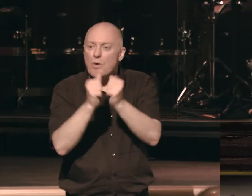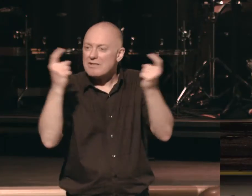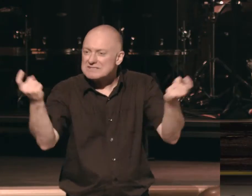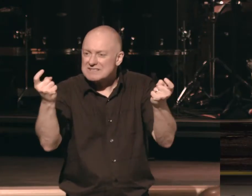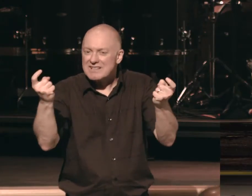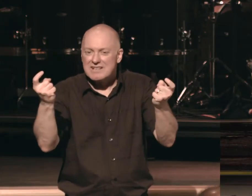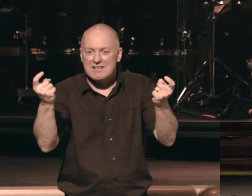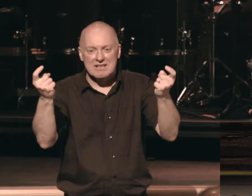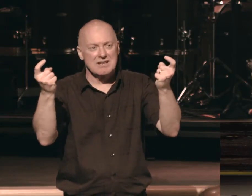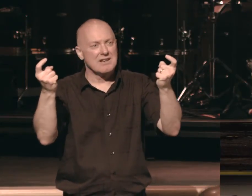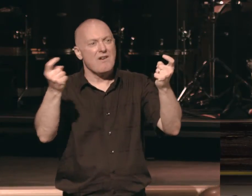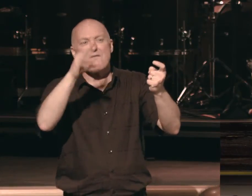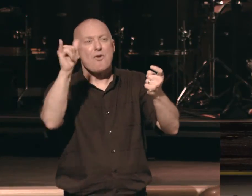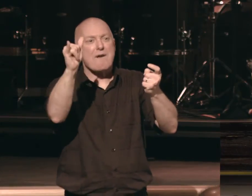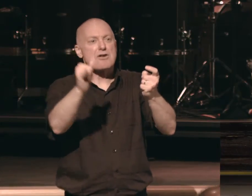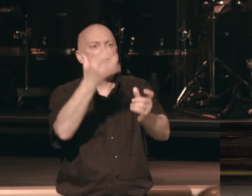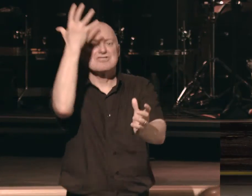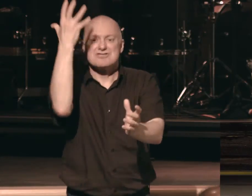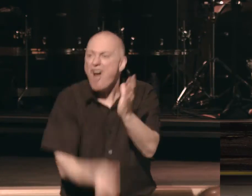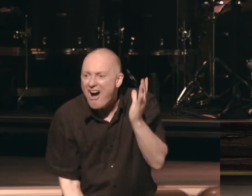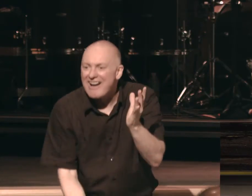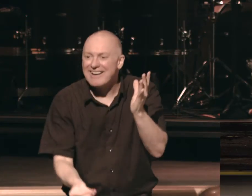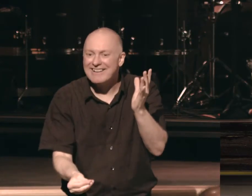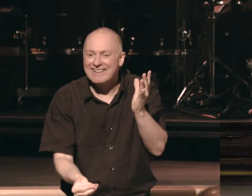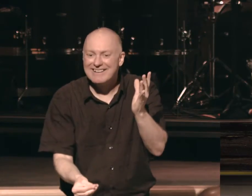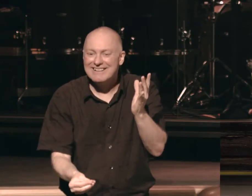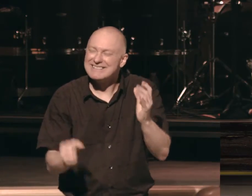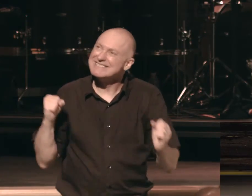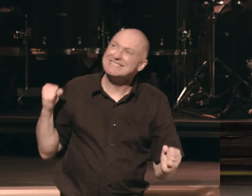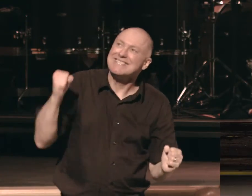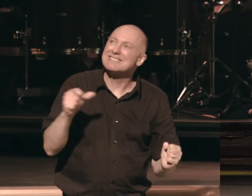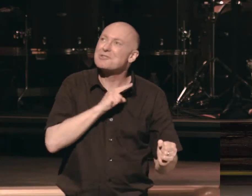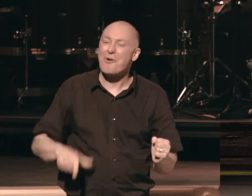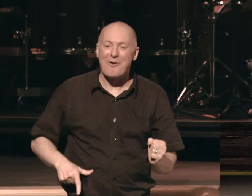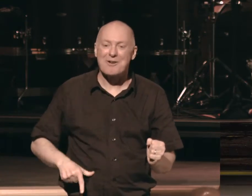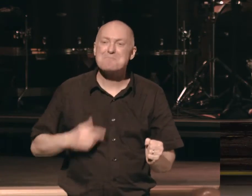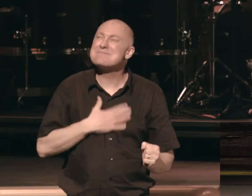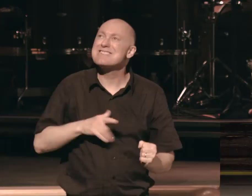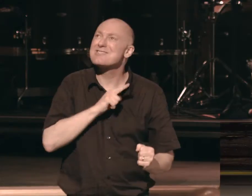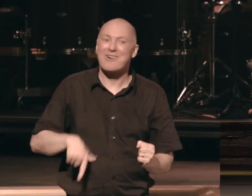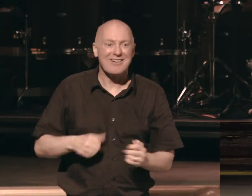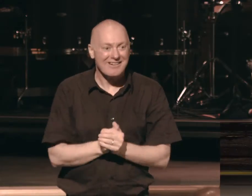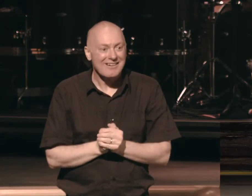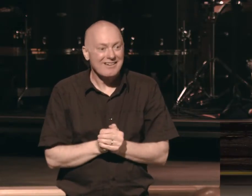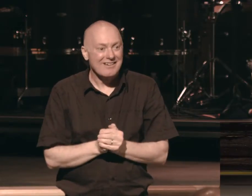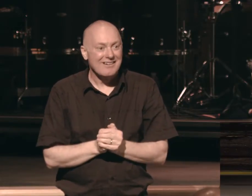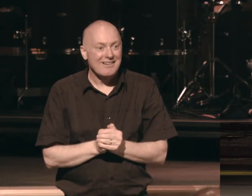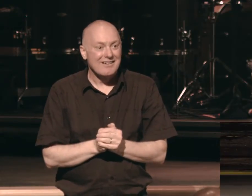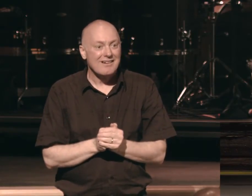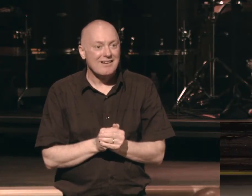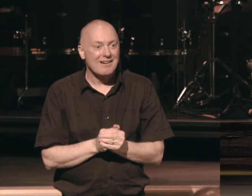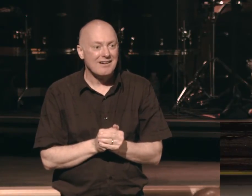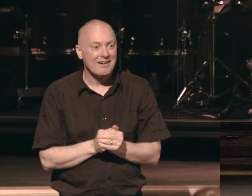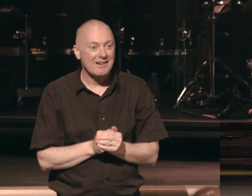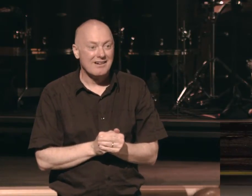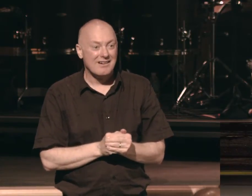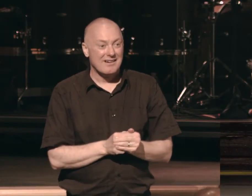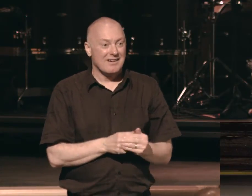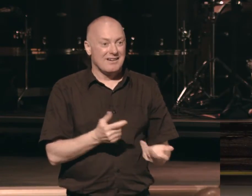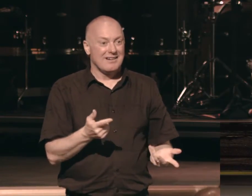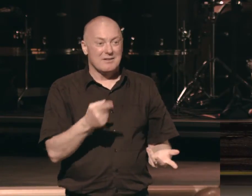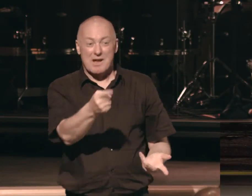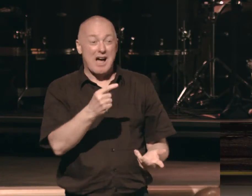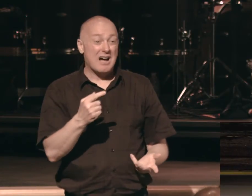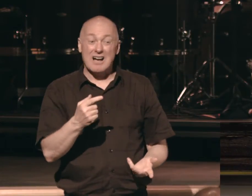forever gone. Yes, Lord. Please, Lord. I mean, are you as sick of your heart as I am with mine? I'm